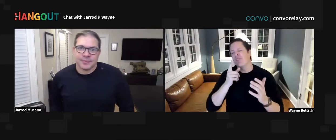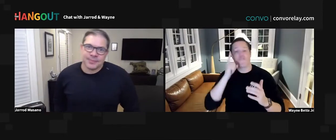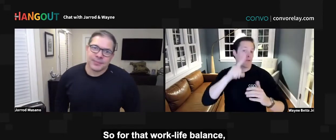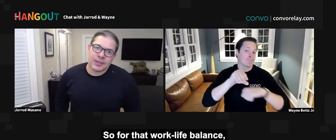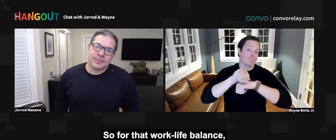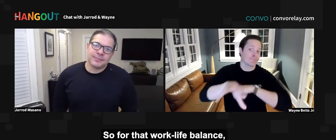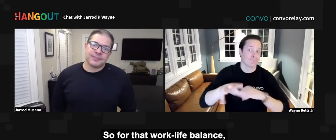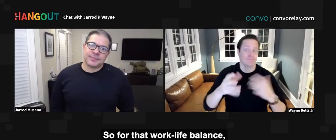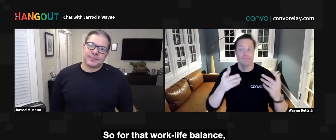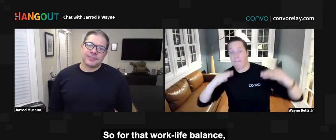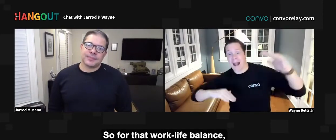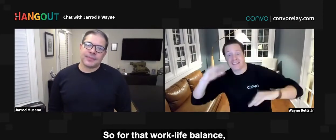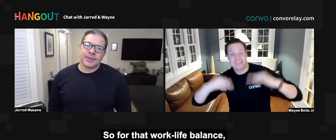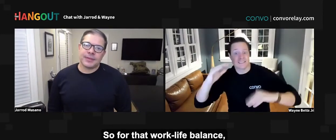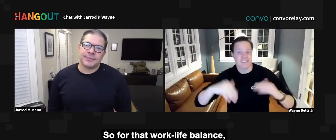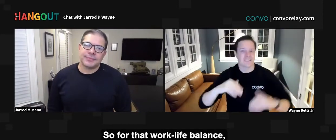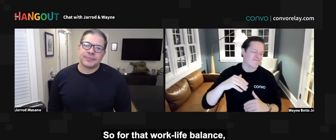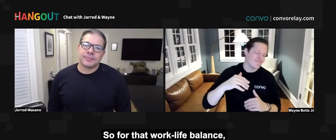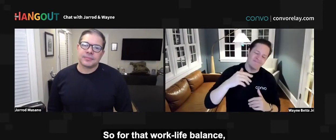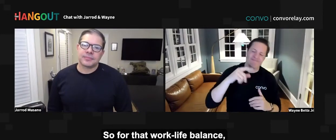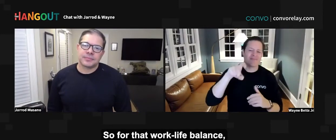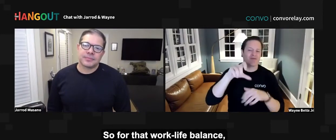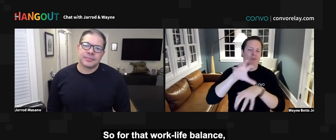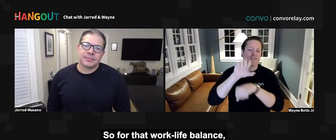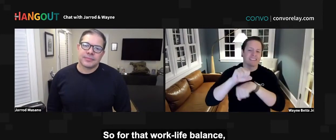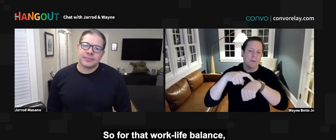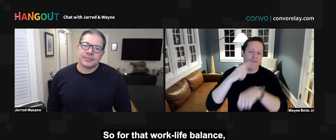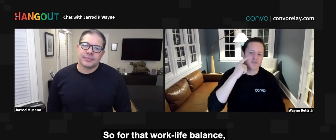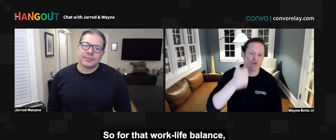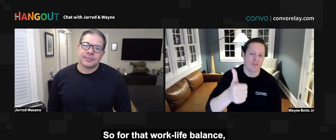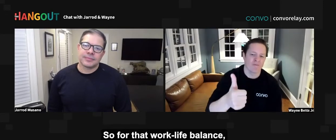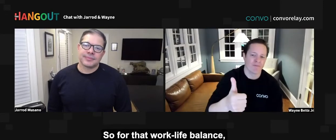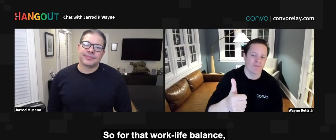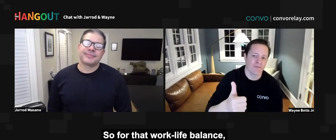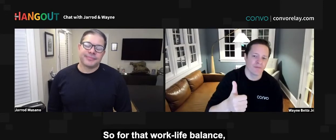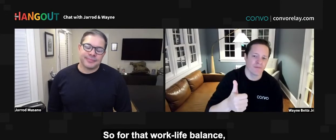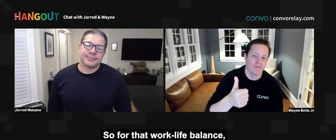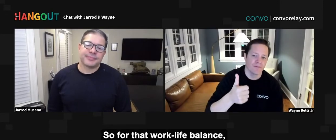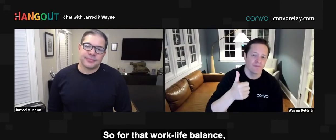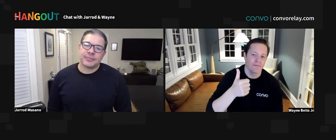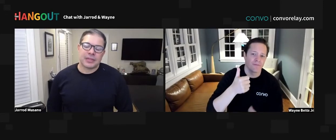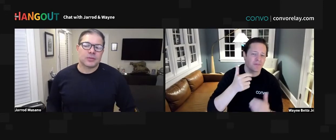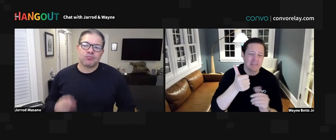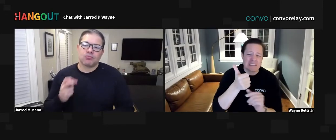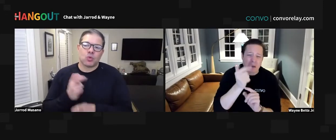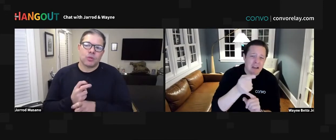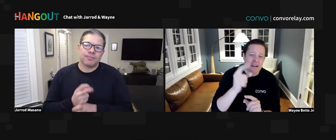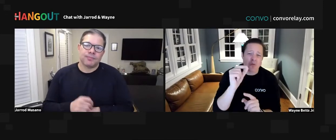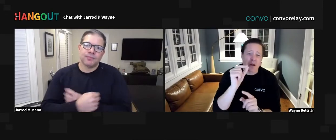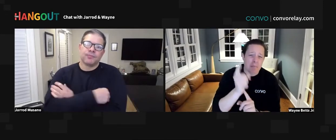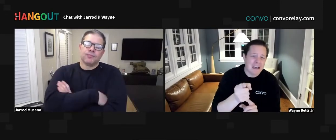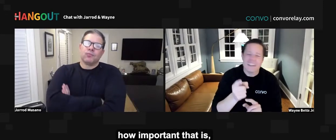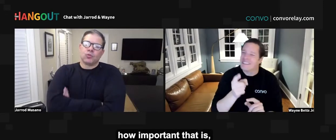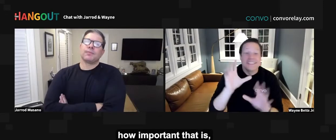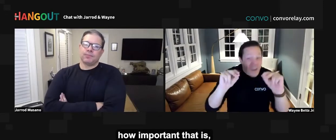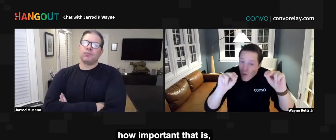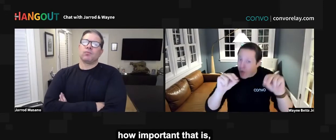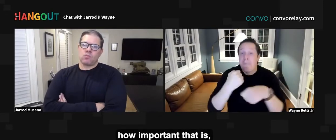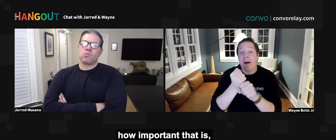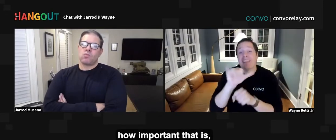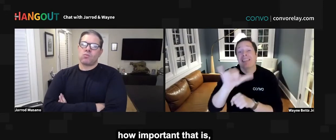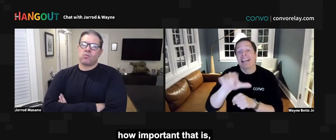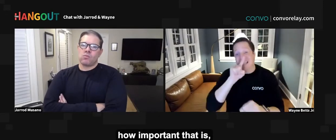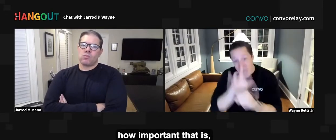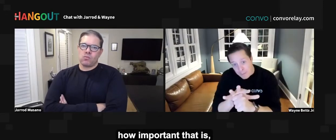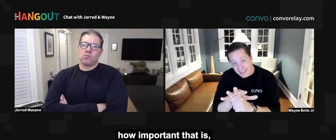helped. So Yeah. For that work-life balance, reserve time for yourself. I cannot stress how important